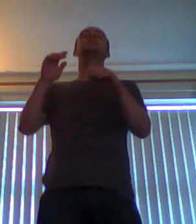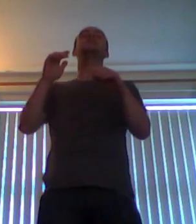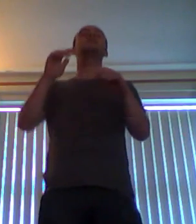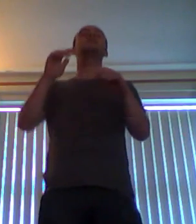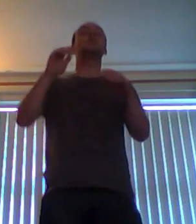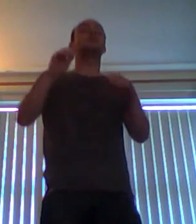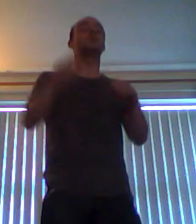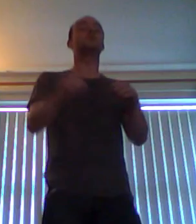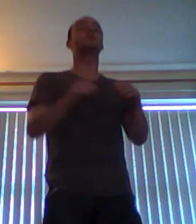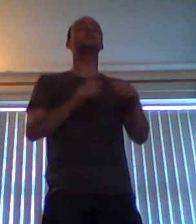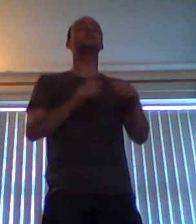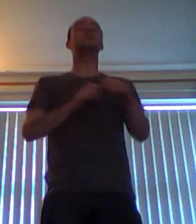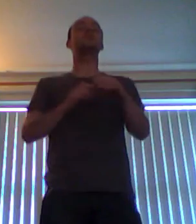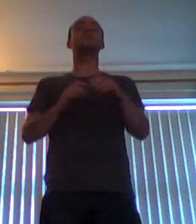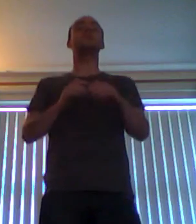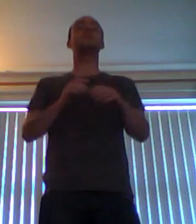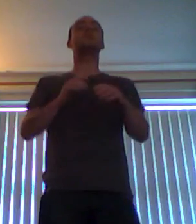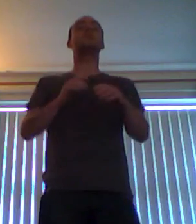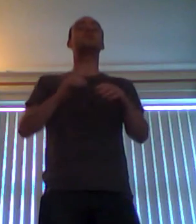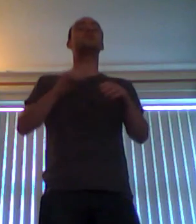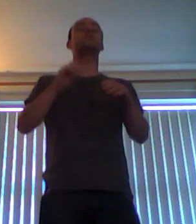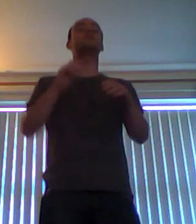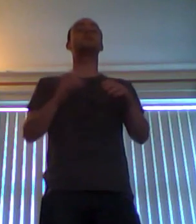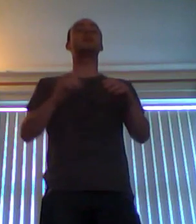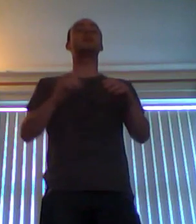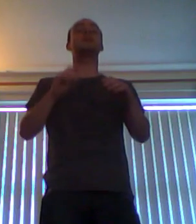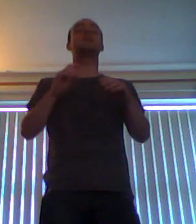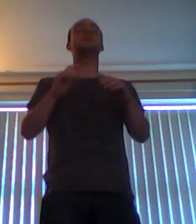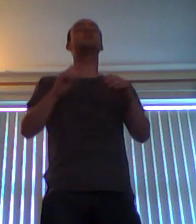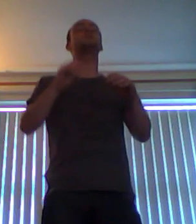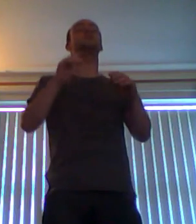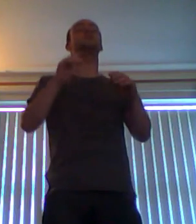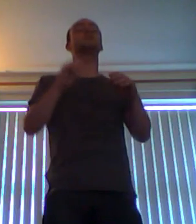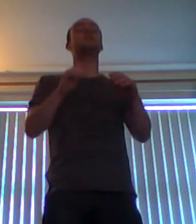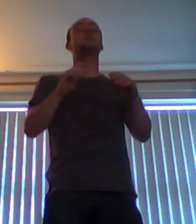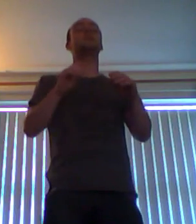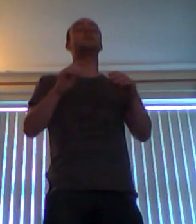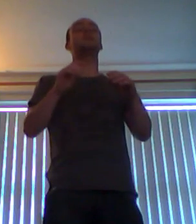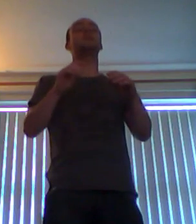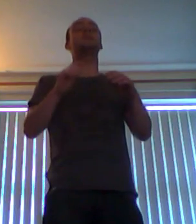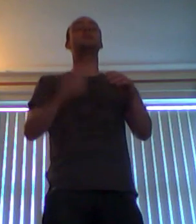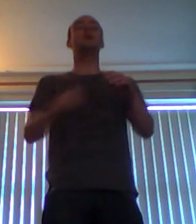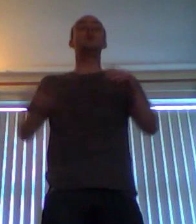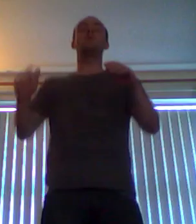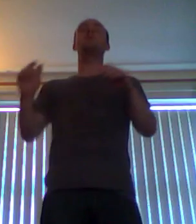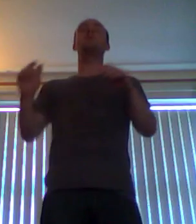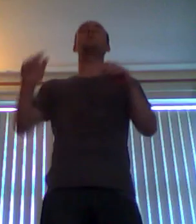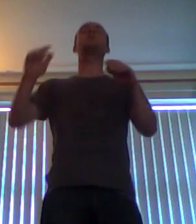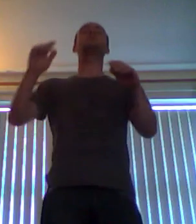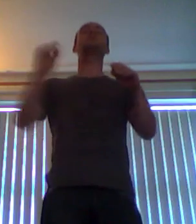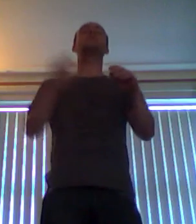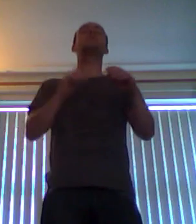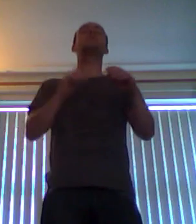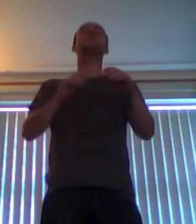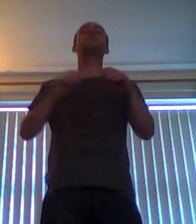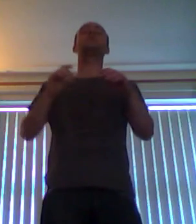is. You are beautiful, no matter what they say. Words can't